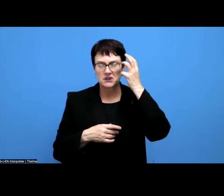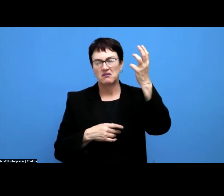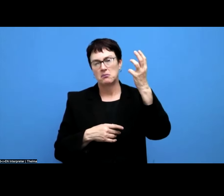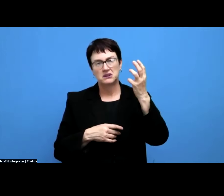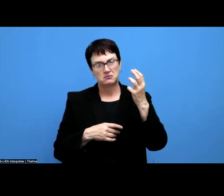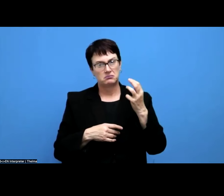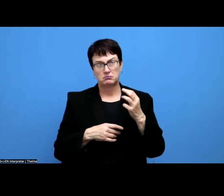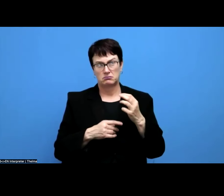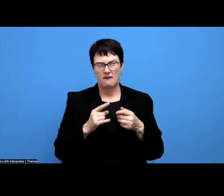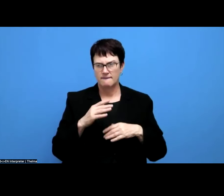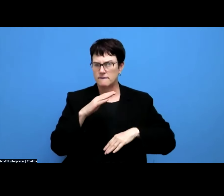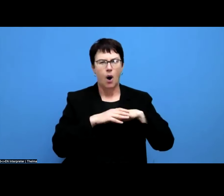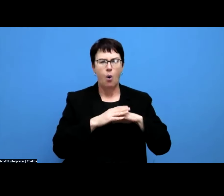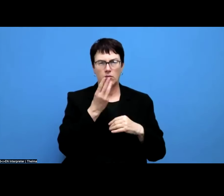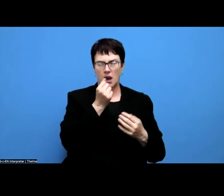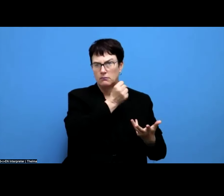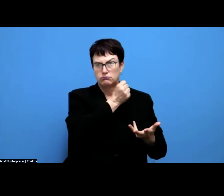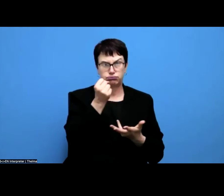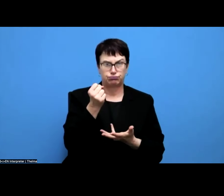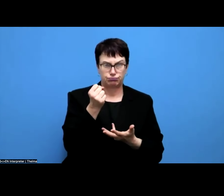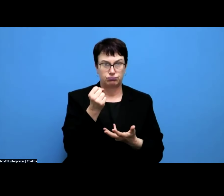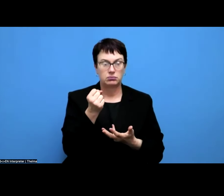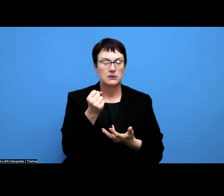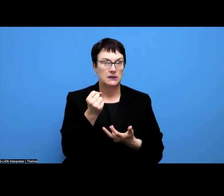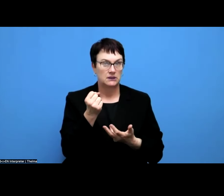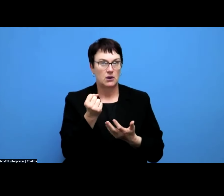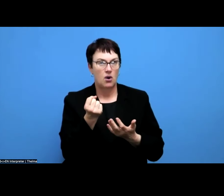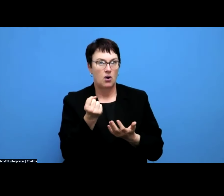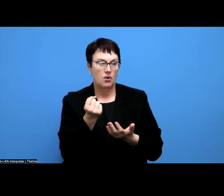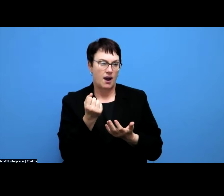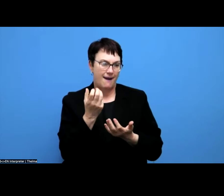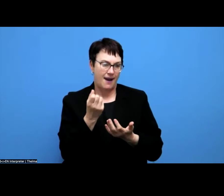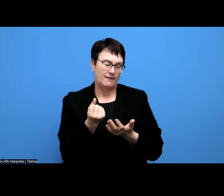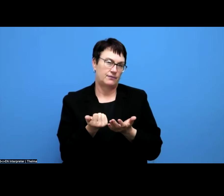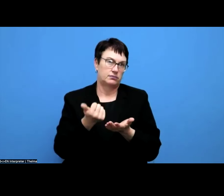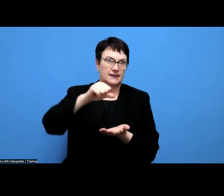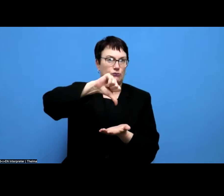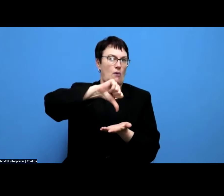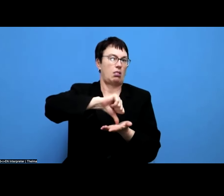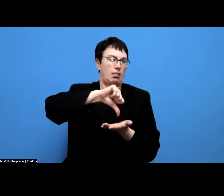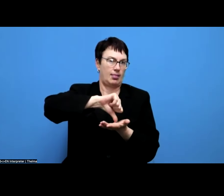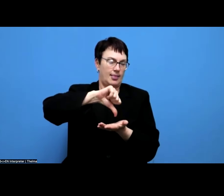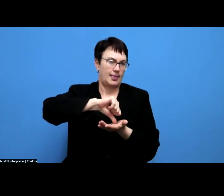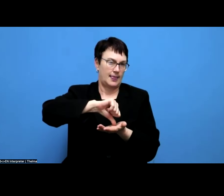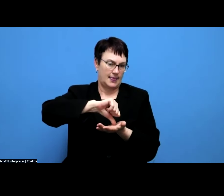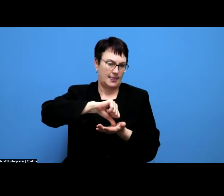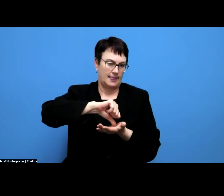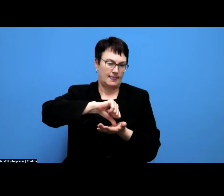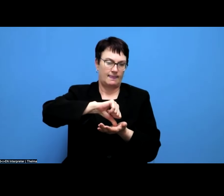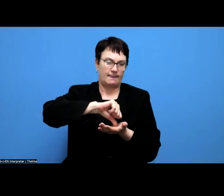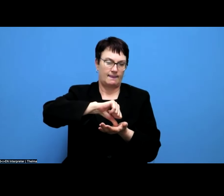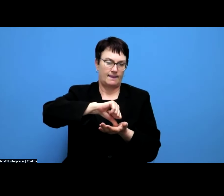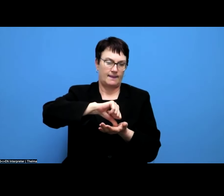by the government, whereby there's a central feature of SHA, that is for preventive promotive